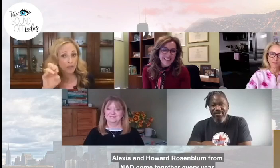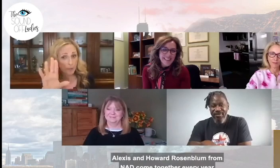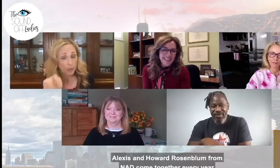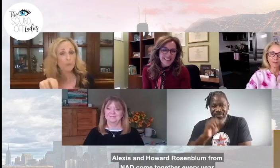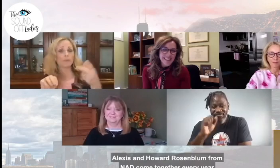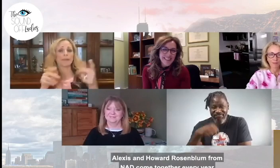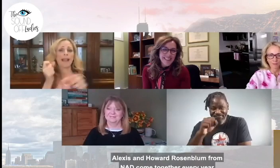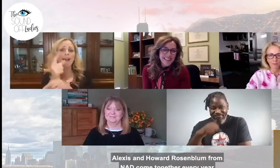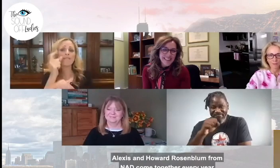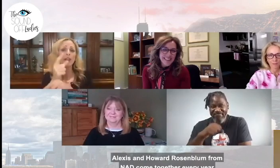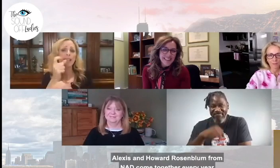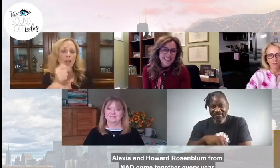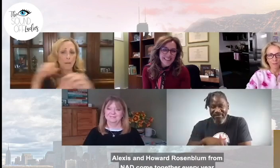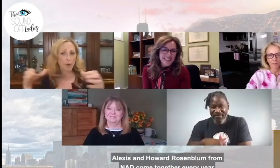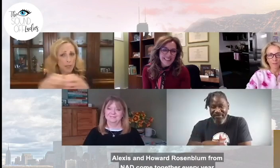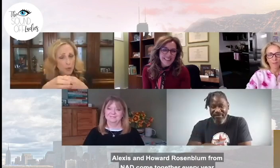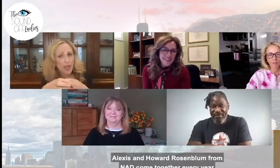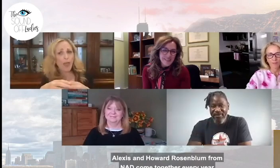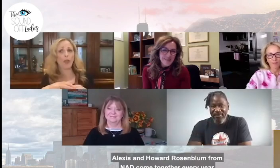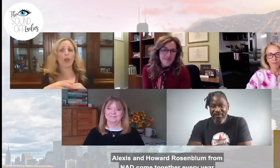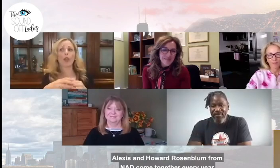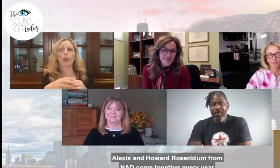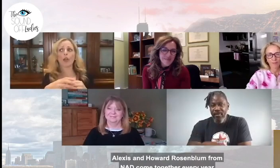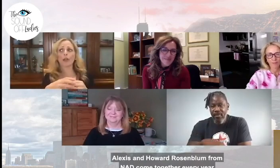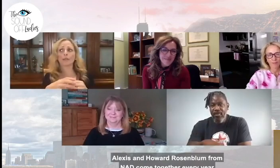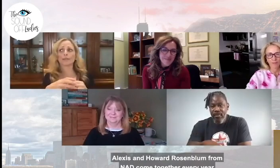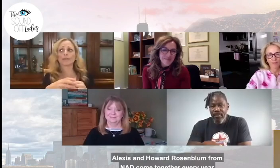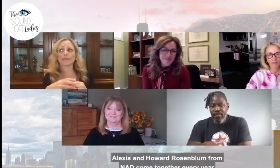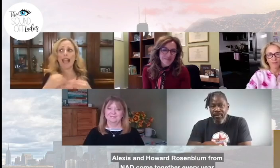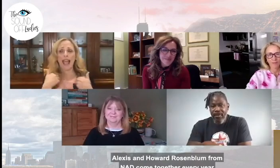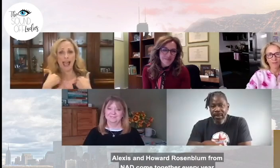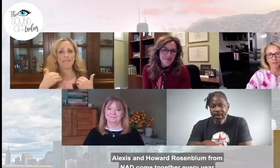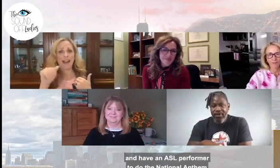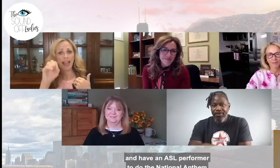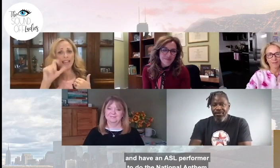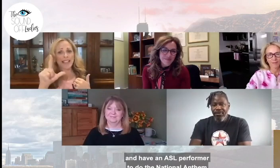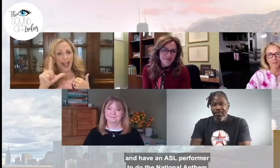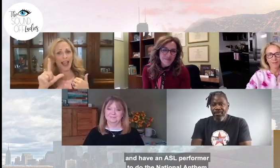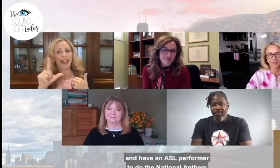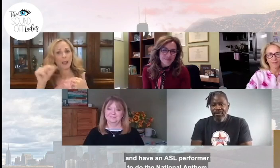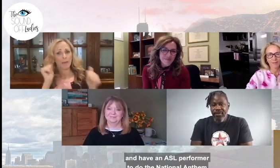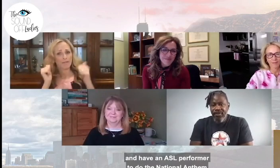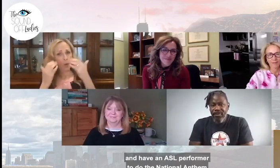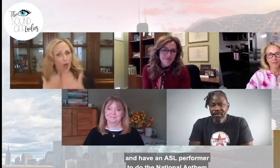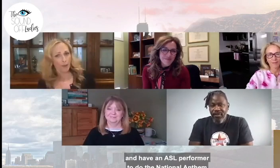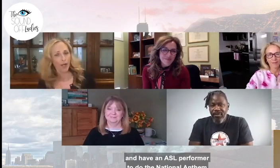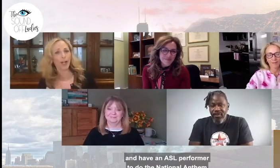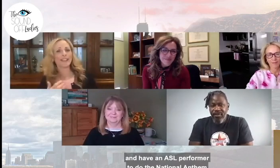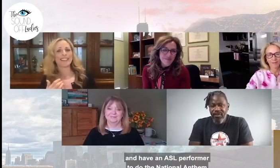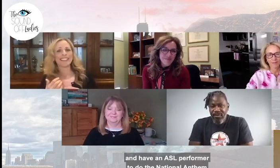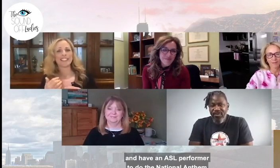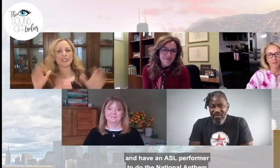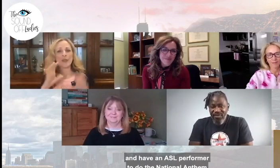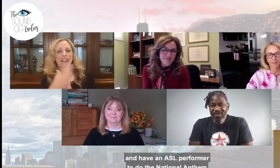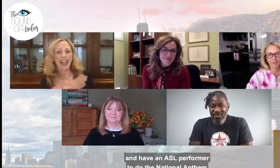Alexis and Howard Rosenblum from NAAD came together every year and have an ASL performer do the national